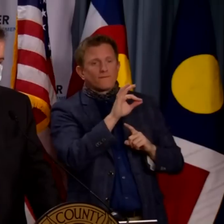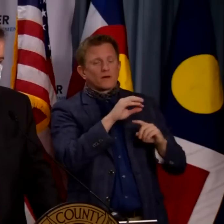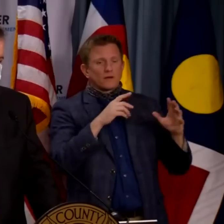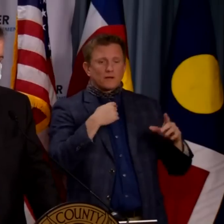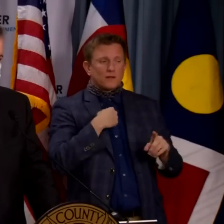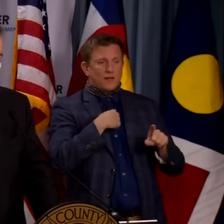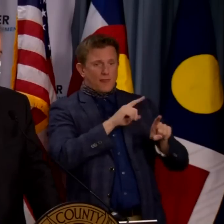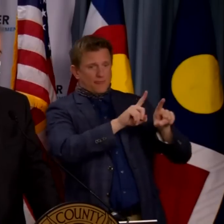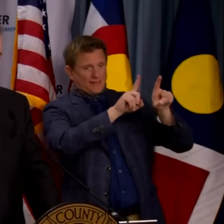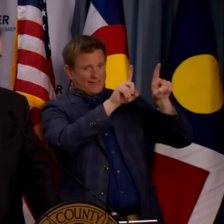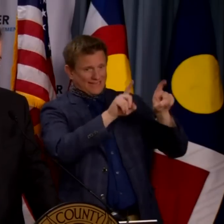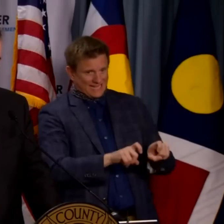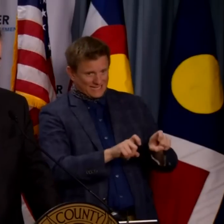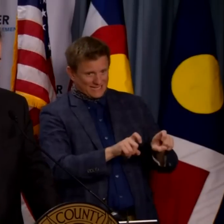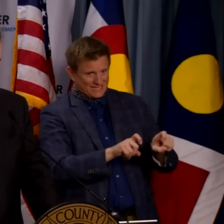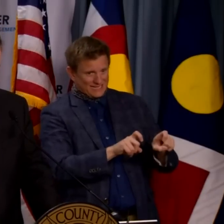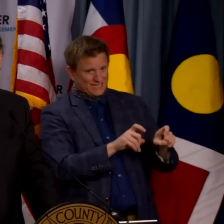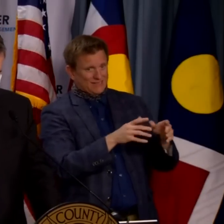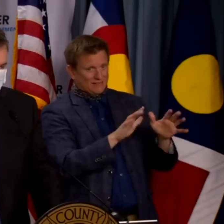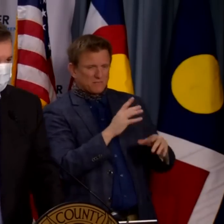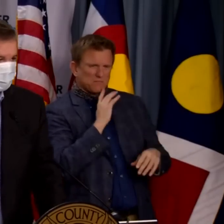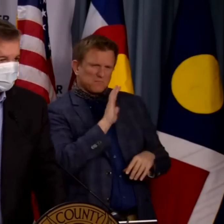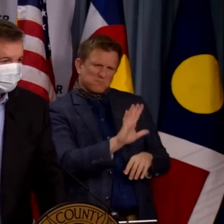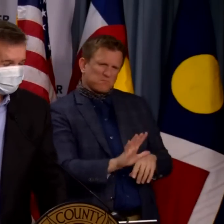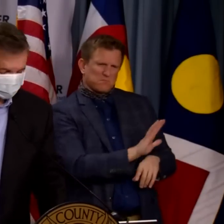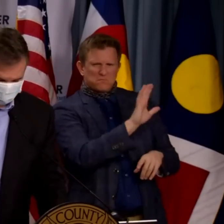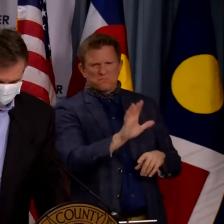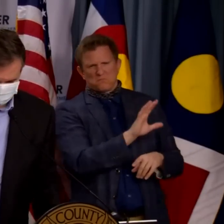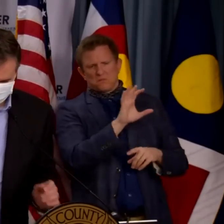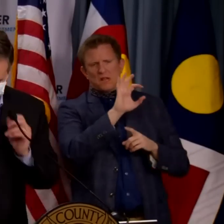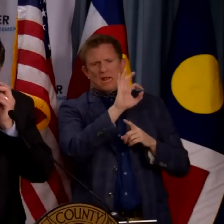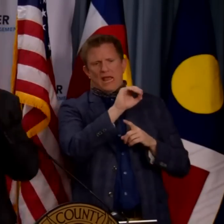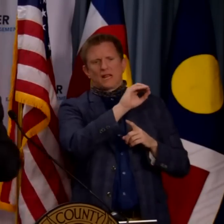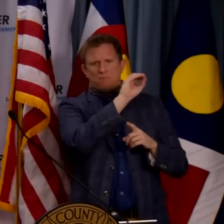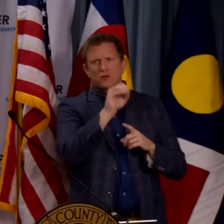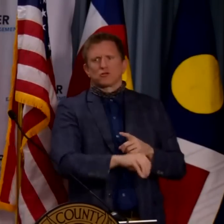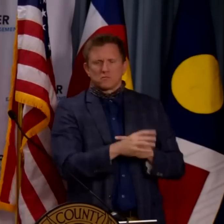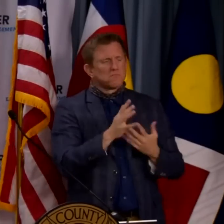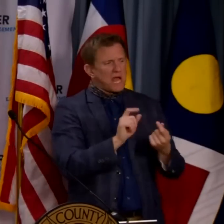Can Bob share how accurate they've been in Denver, the A2 bioscience test?